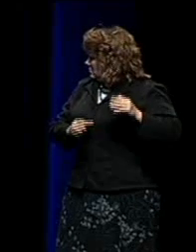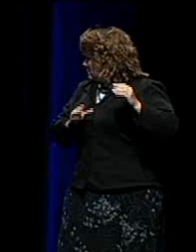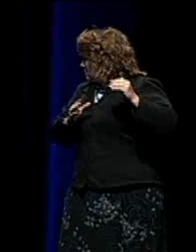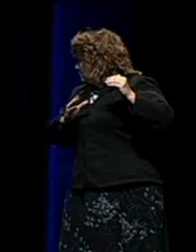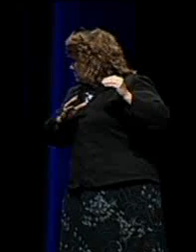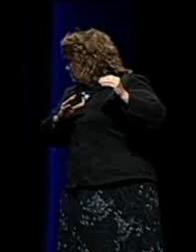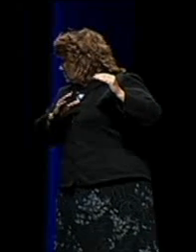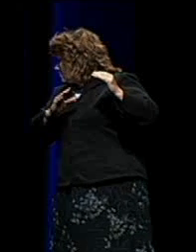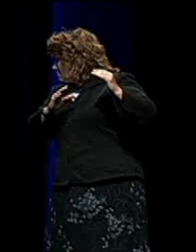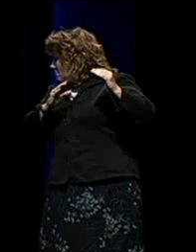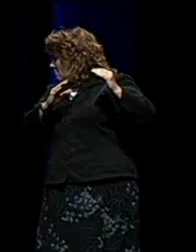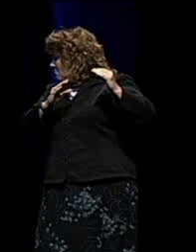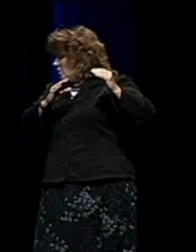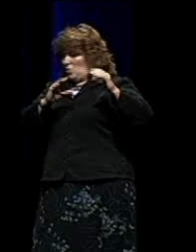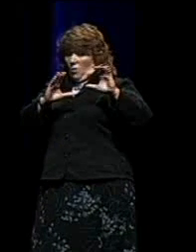certificate or specialist certificate.